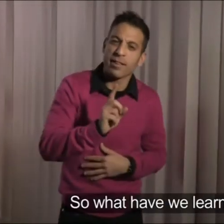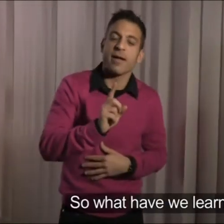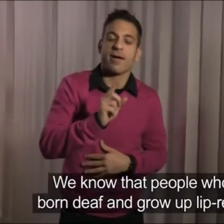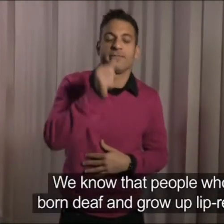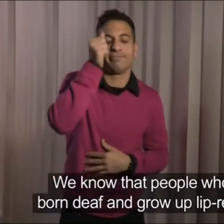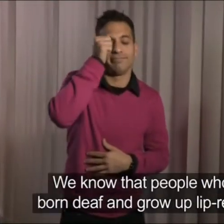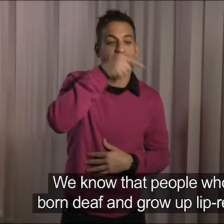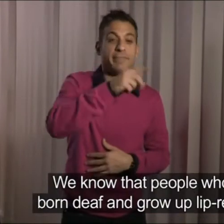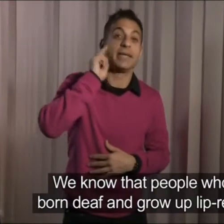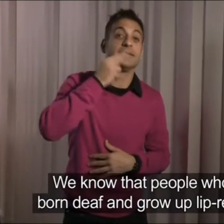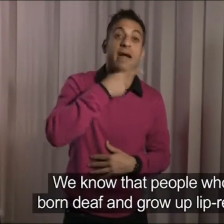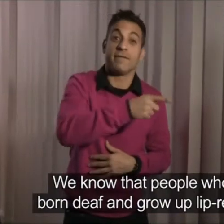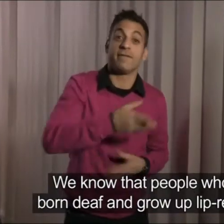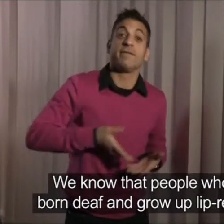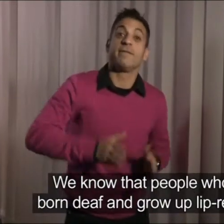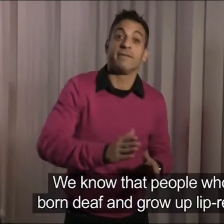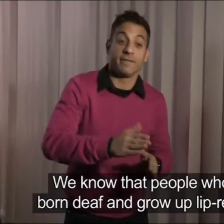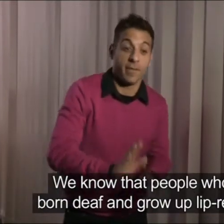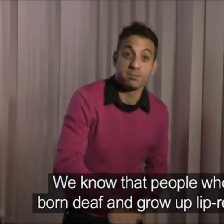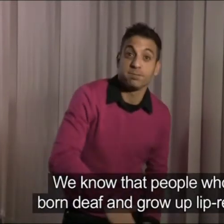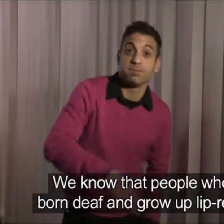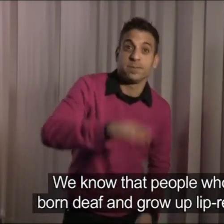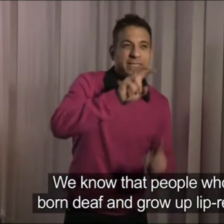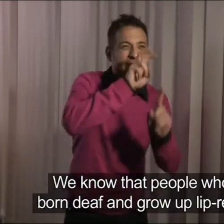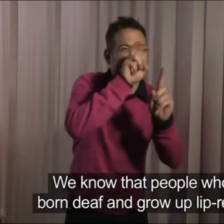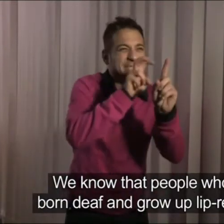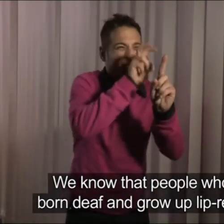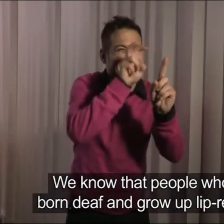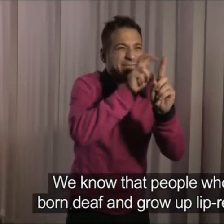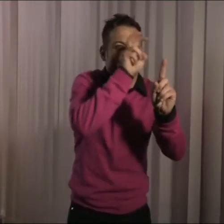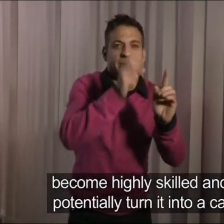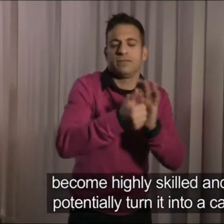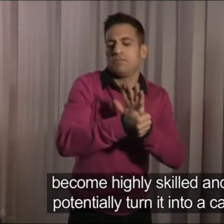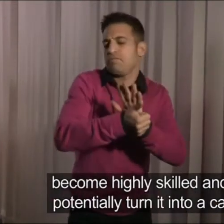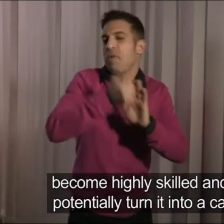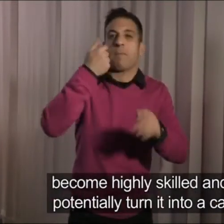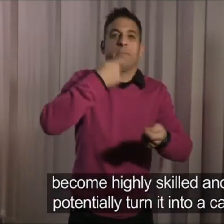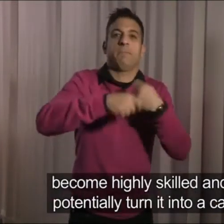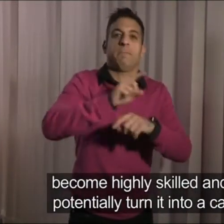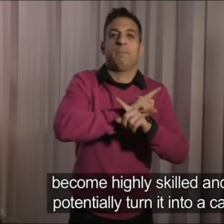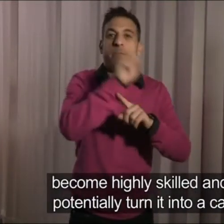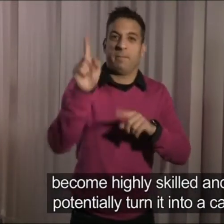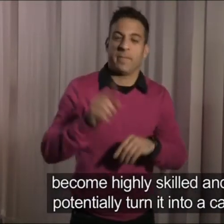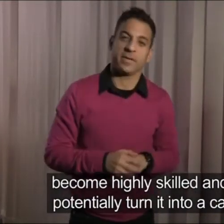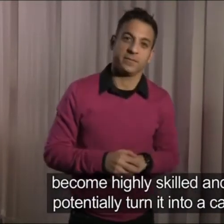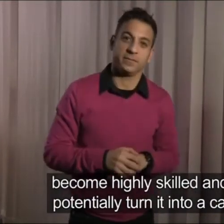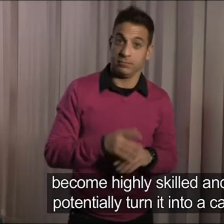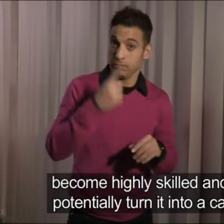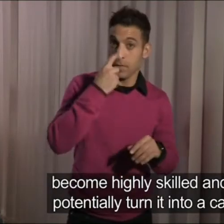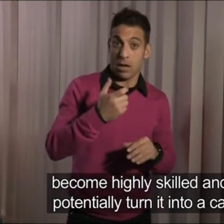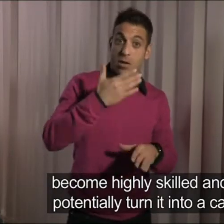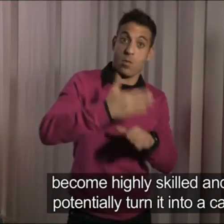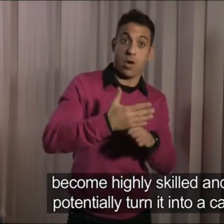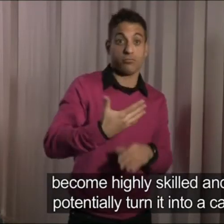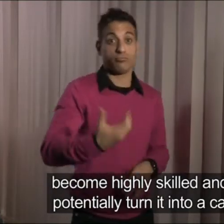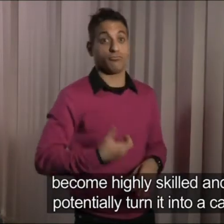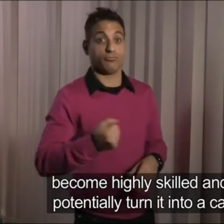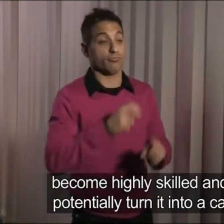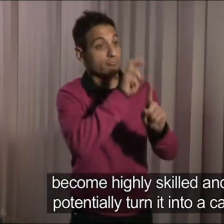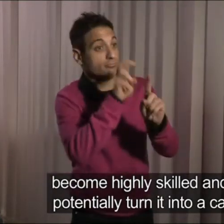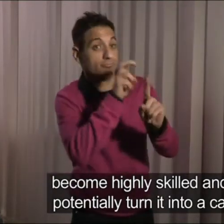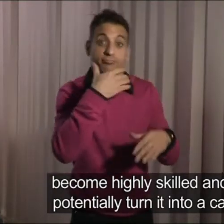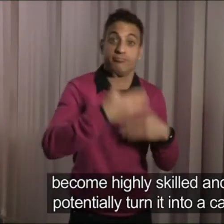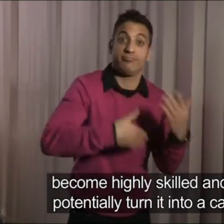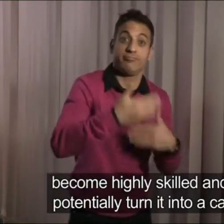So, what have we learned? We know that people who are born deaf and grow up lip reading become highly skilled and can